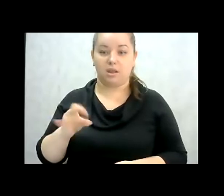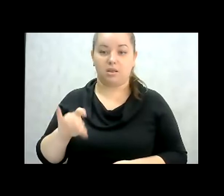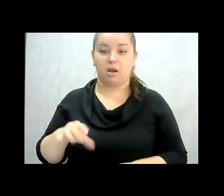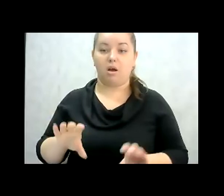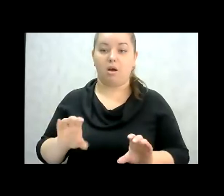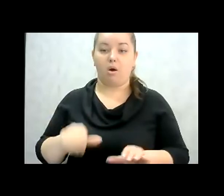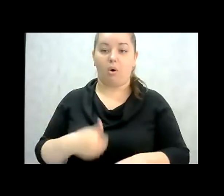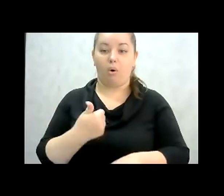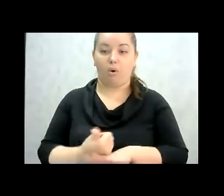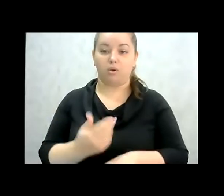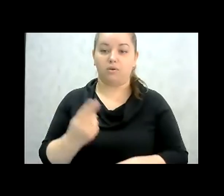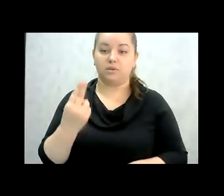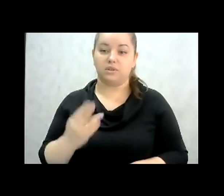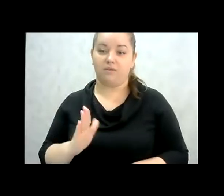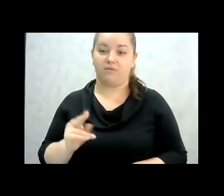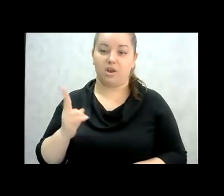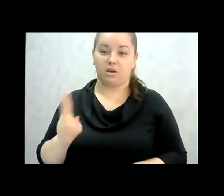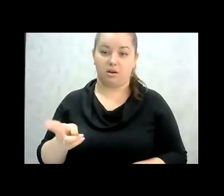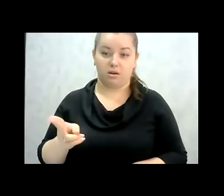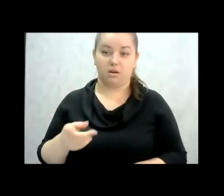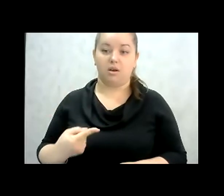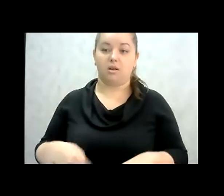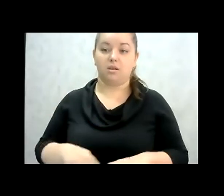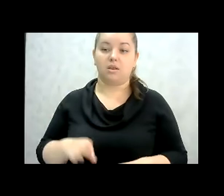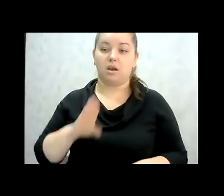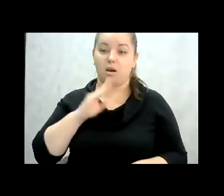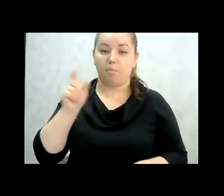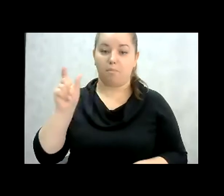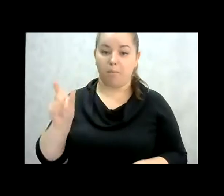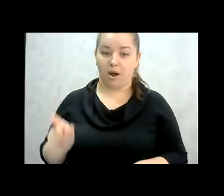on State Building, who is as well the